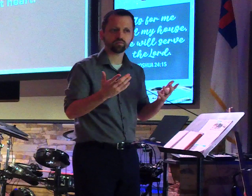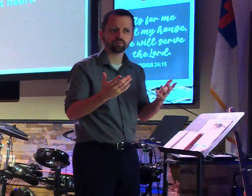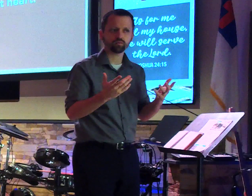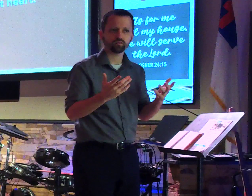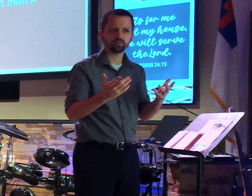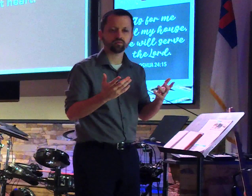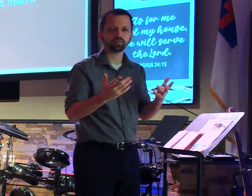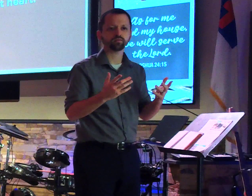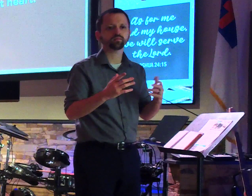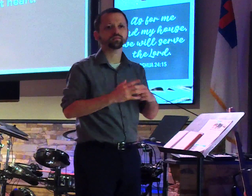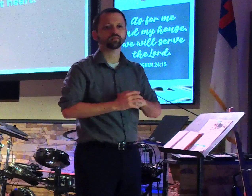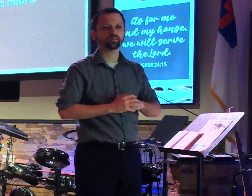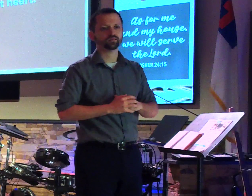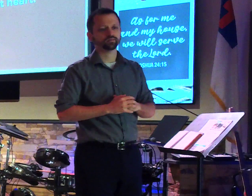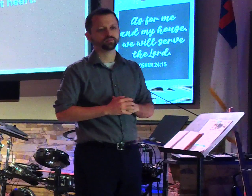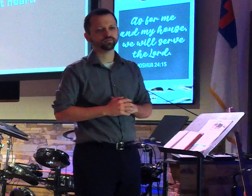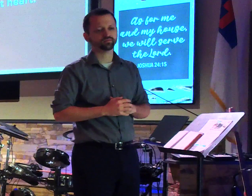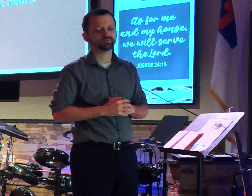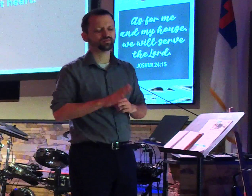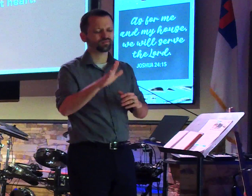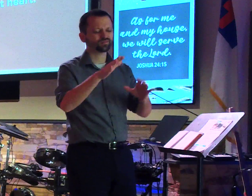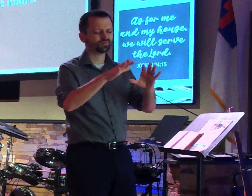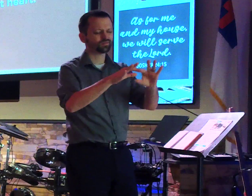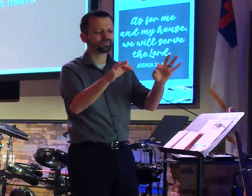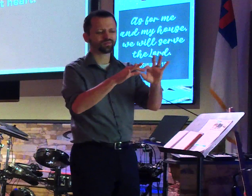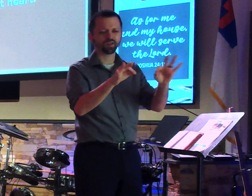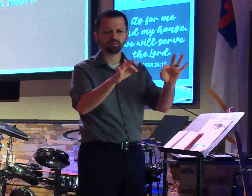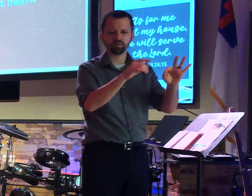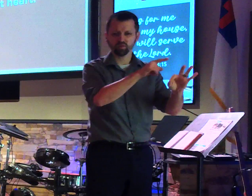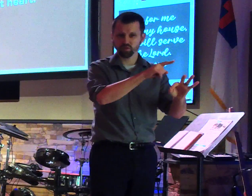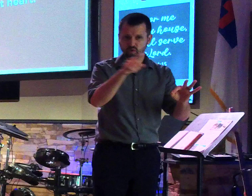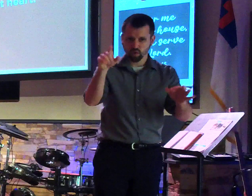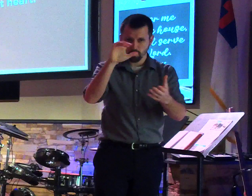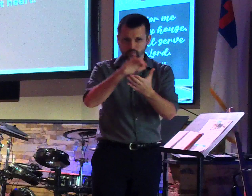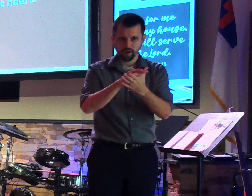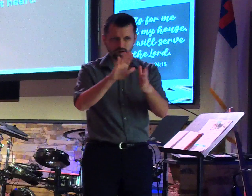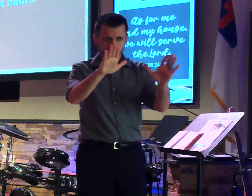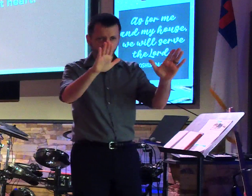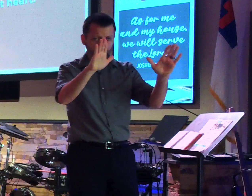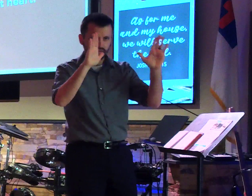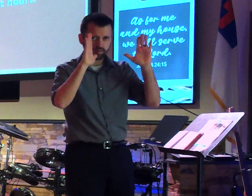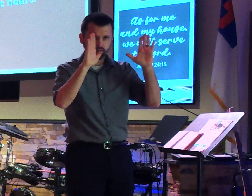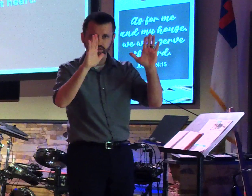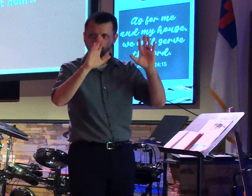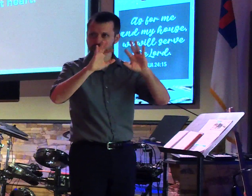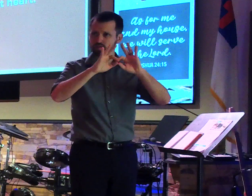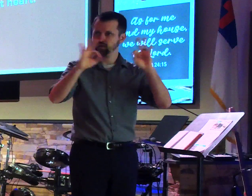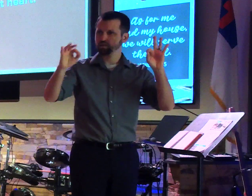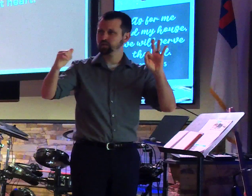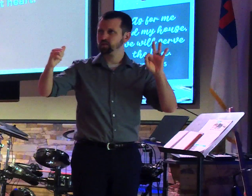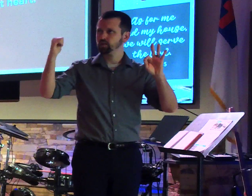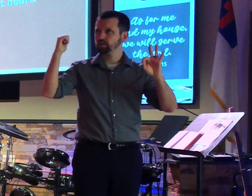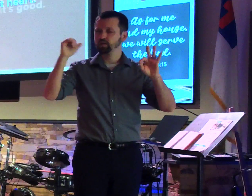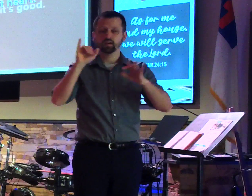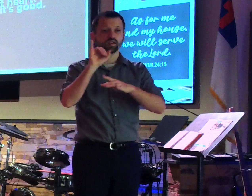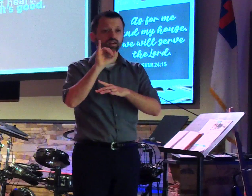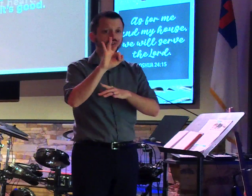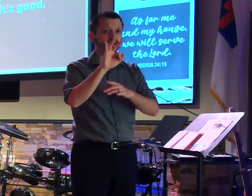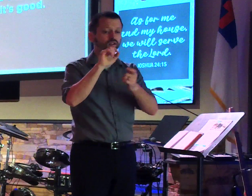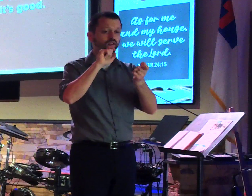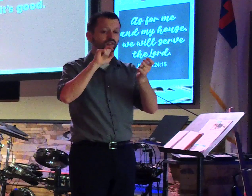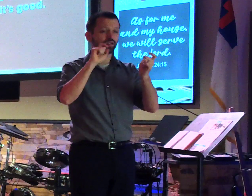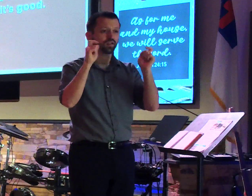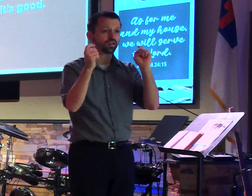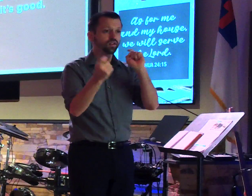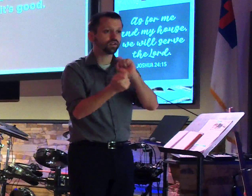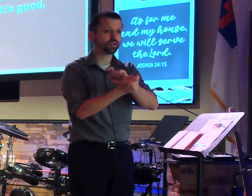make a statement right now that you need to remember, married couples. Here it is. You ready? I've got it on the screen. If change